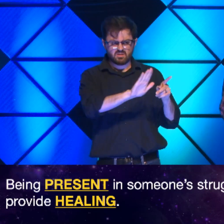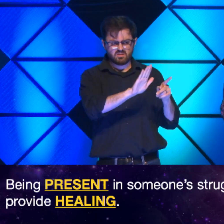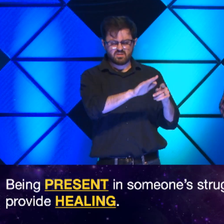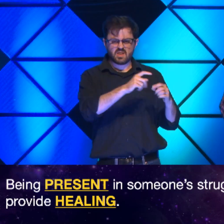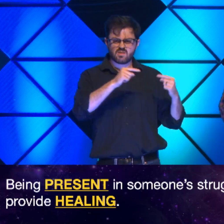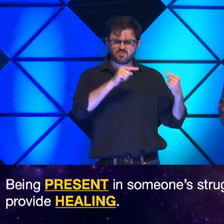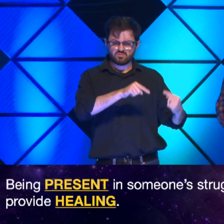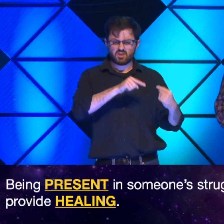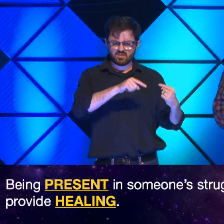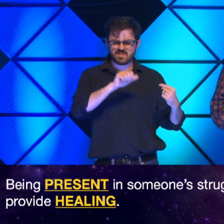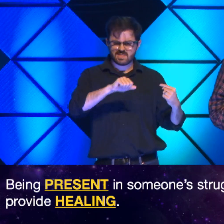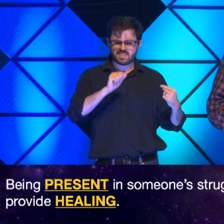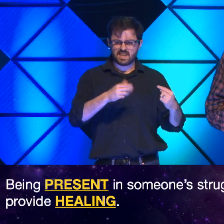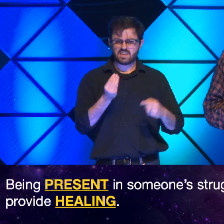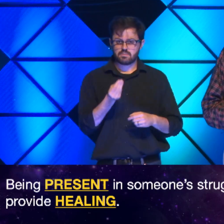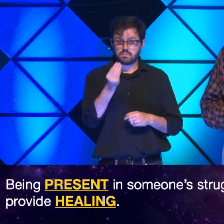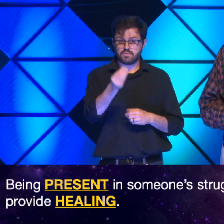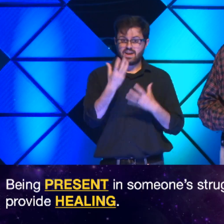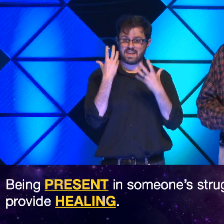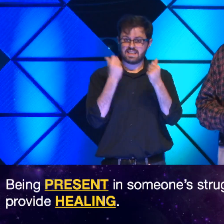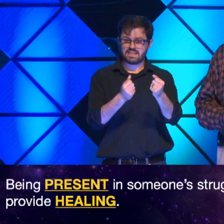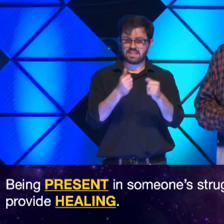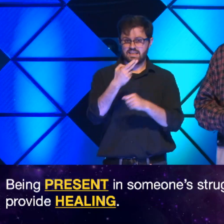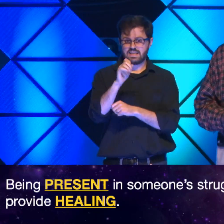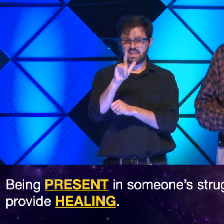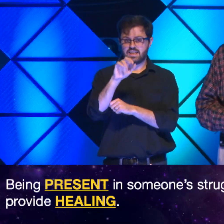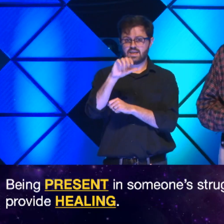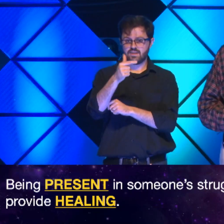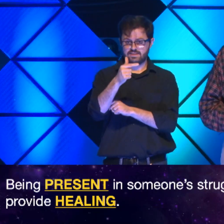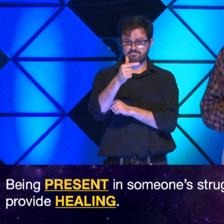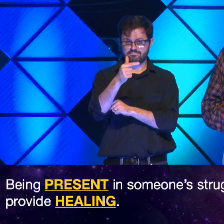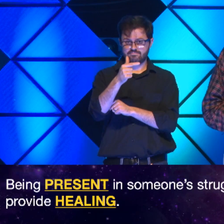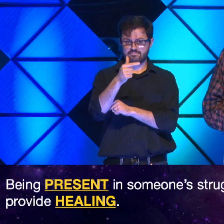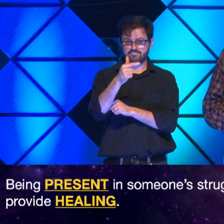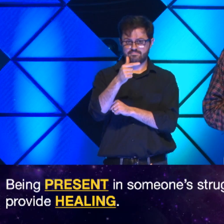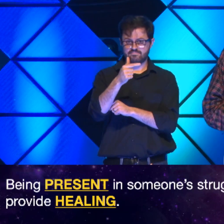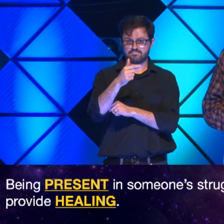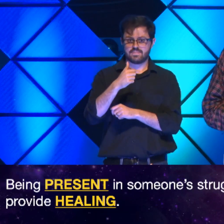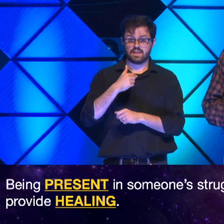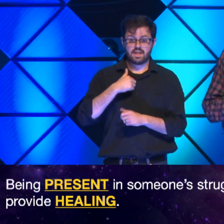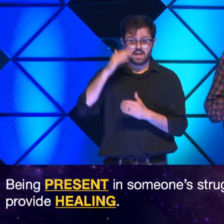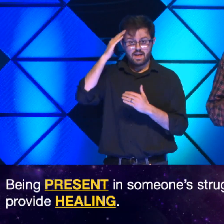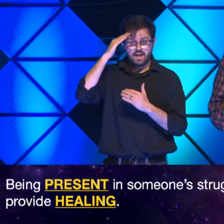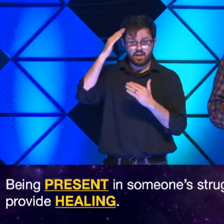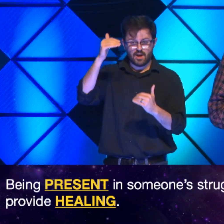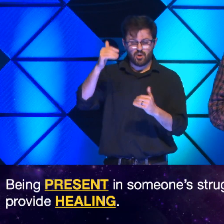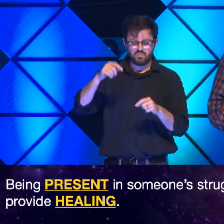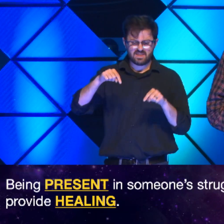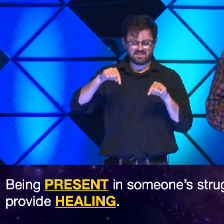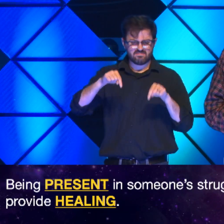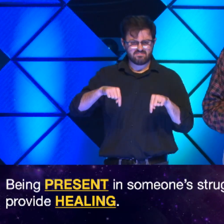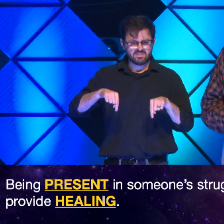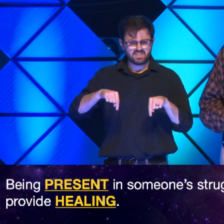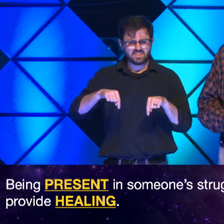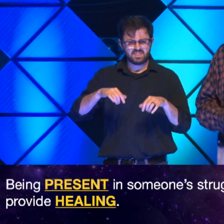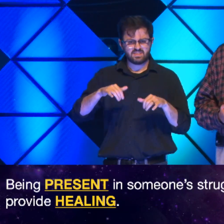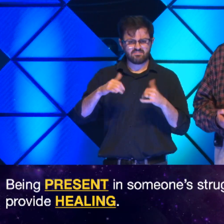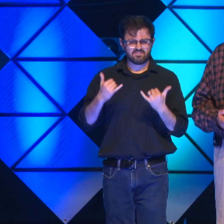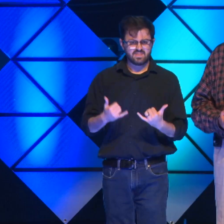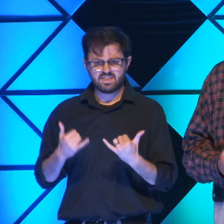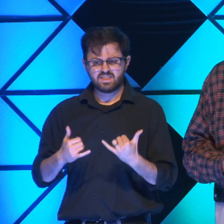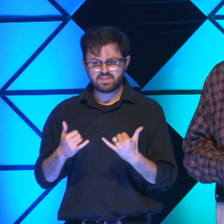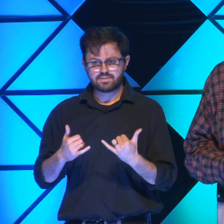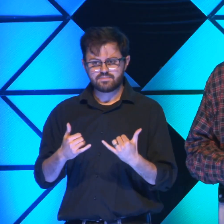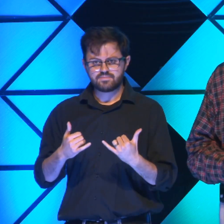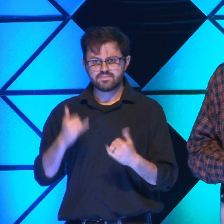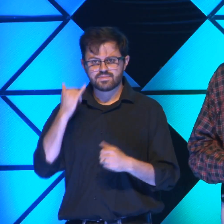am truly hopeful that at this point in your life, where there's been pain, there's been